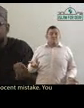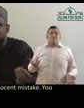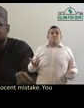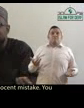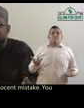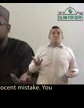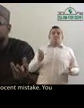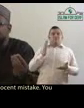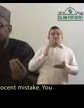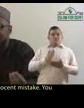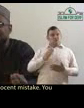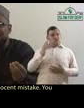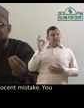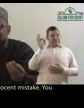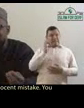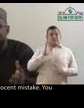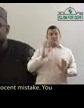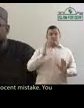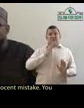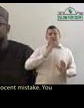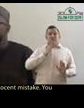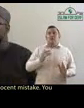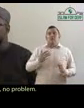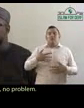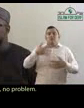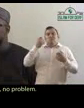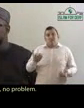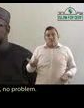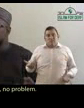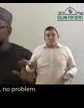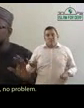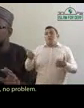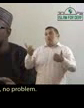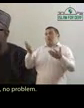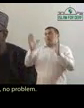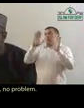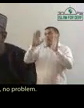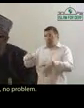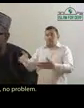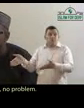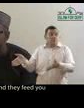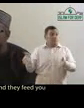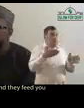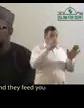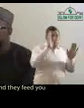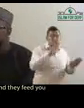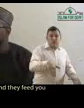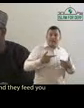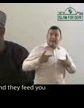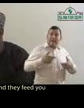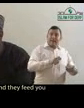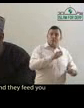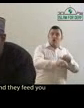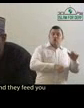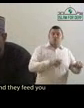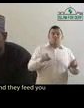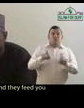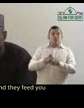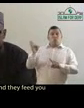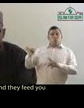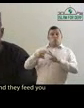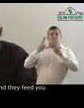a sincere, innocent mistake. You didn't know. So as a result of not knowing, no problem. You go to someone's